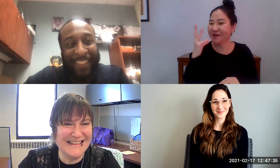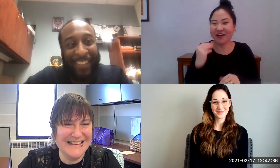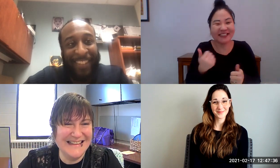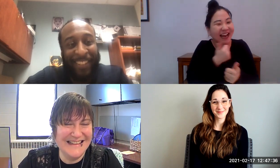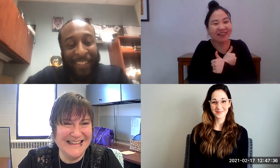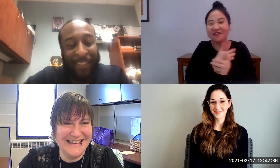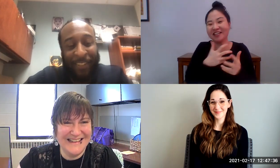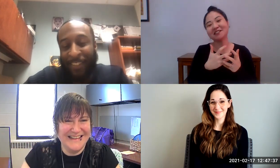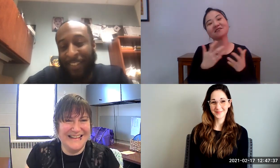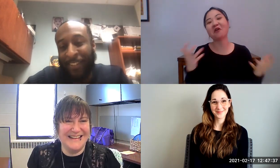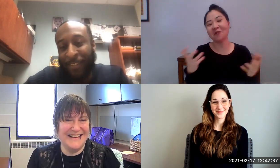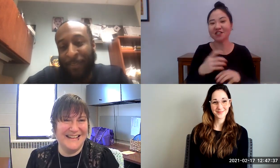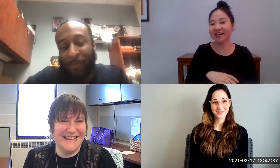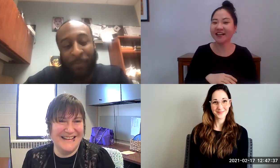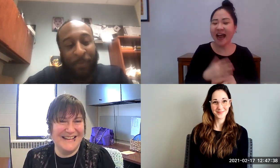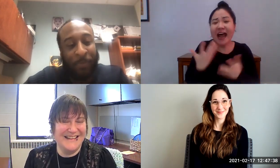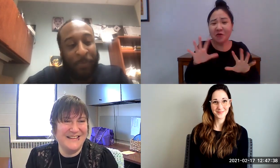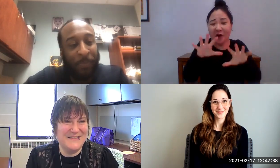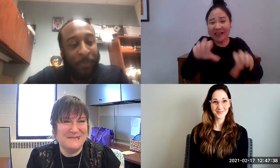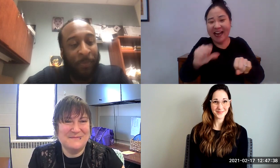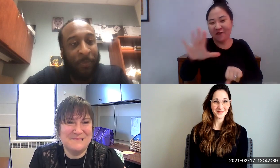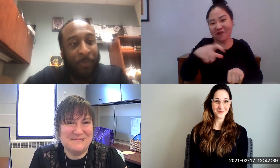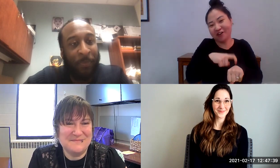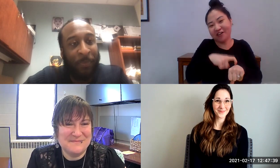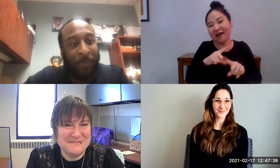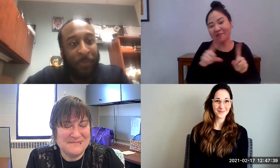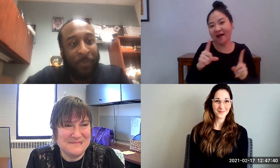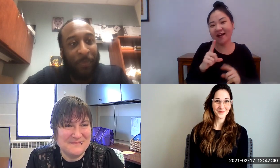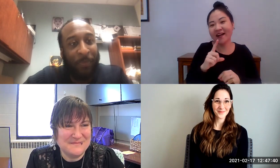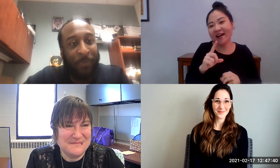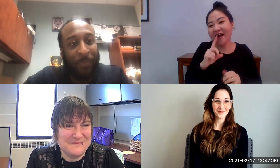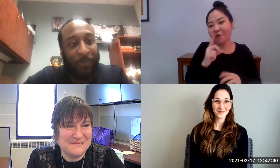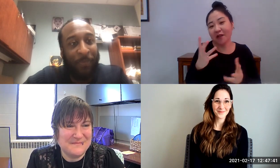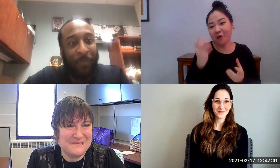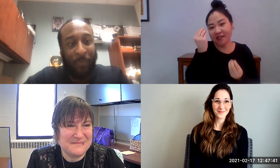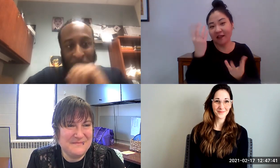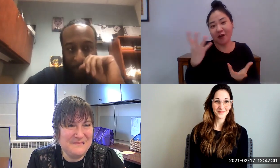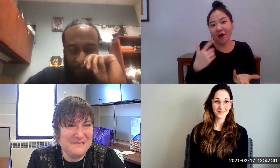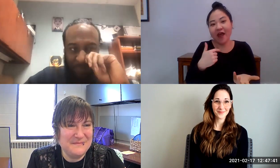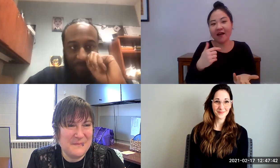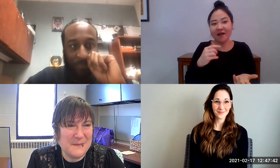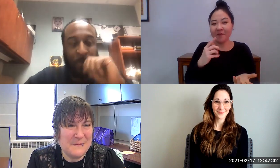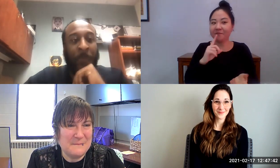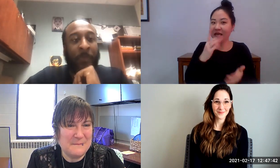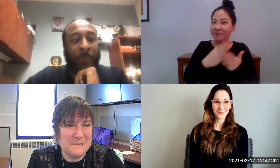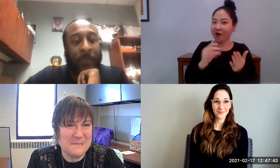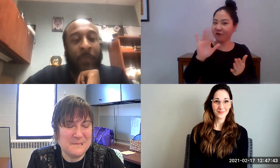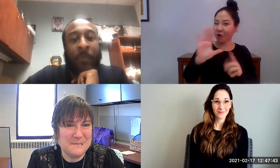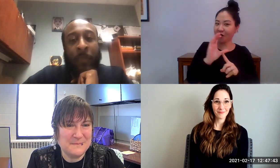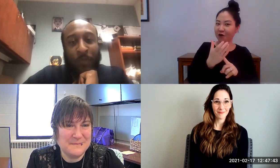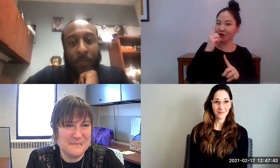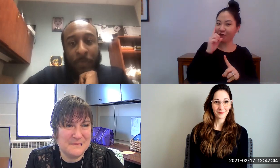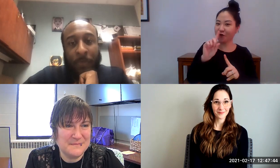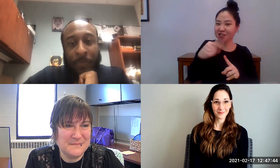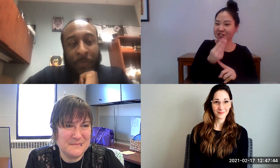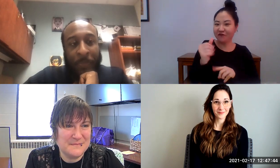wonderful experience. I loved it so much. And I didn't want to take over your time, but I really wanted to let you know that being part of